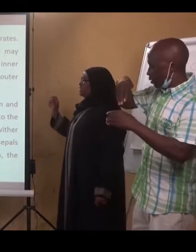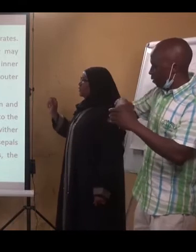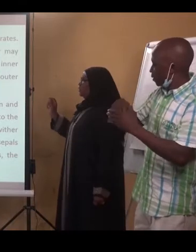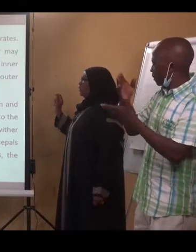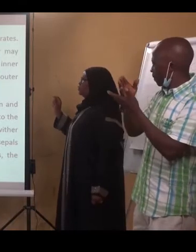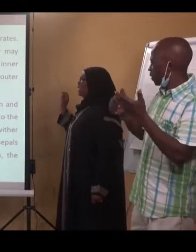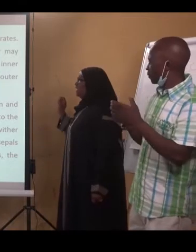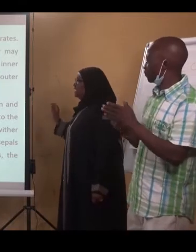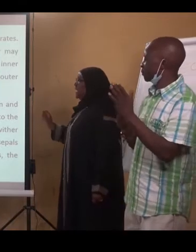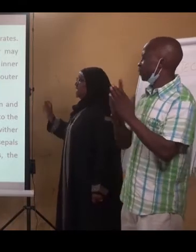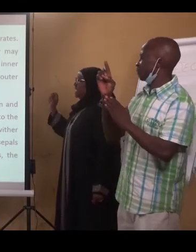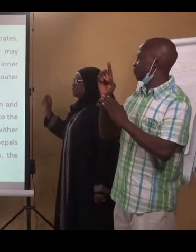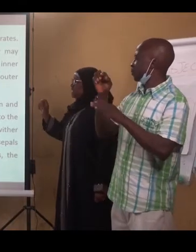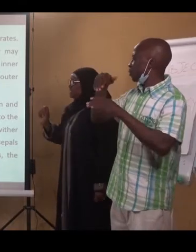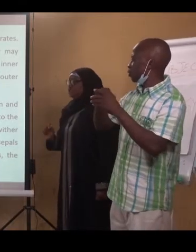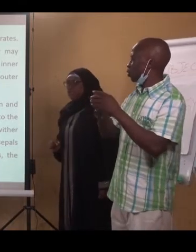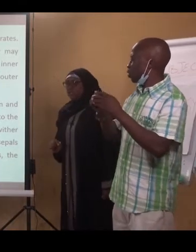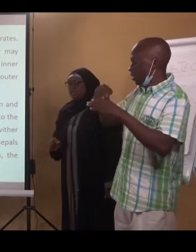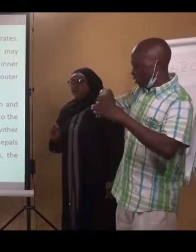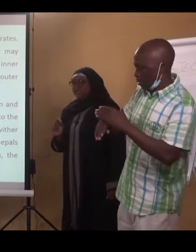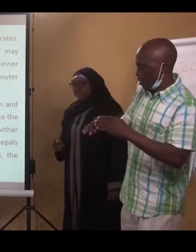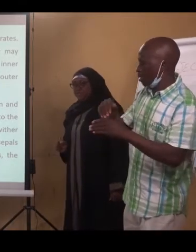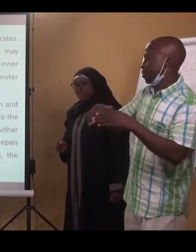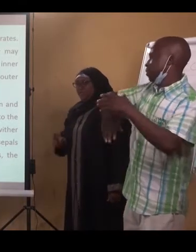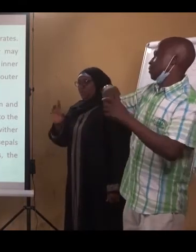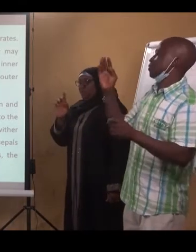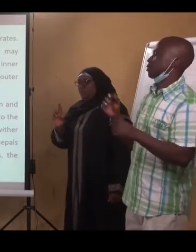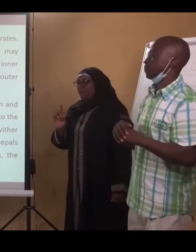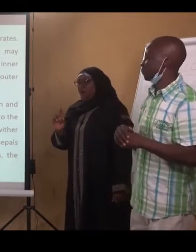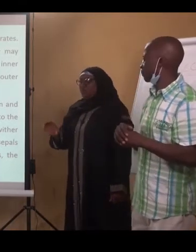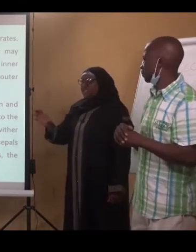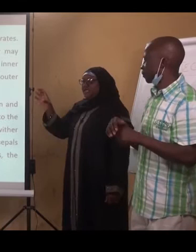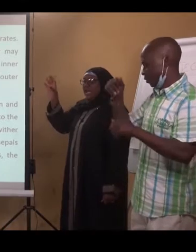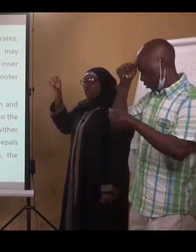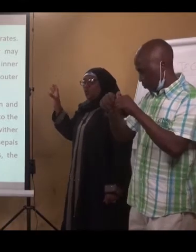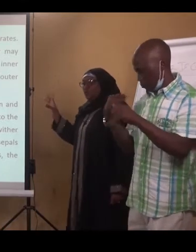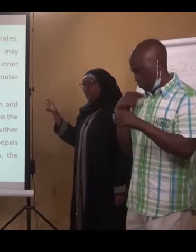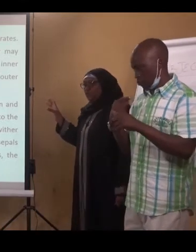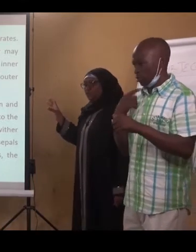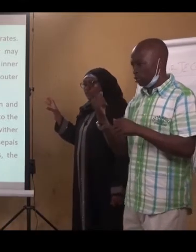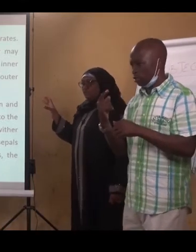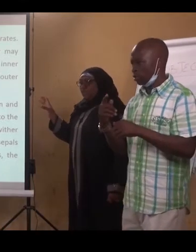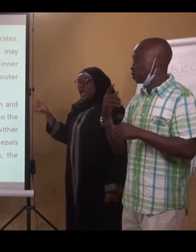develop into the inner and outer seed coat respectively. Remember we said an ovule has